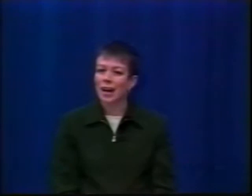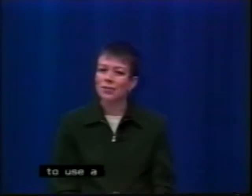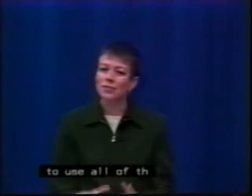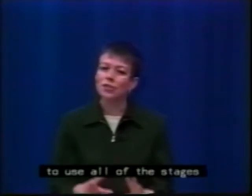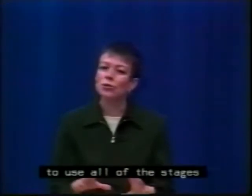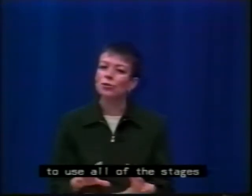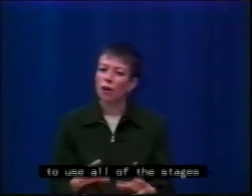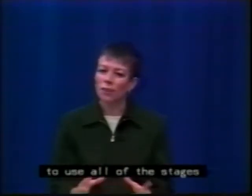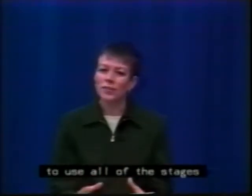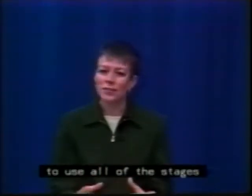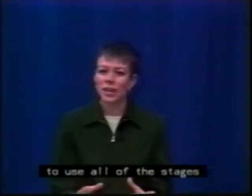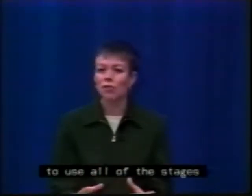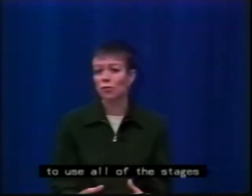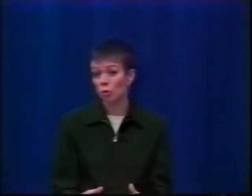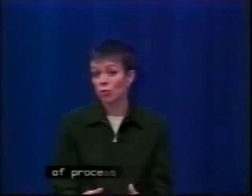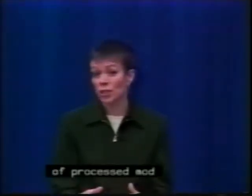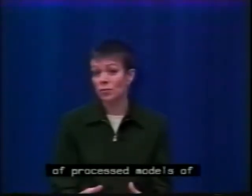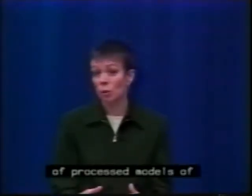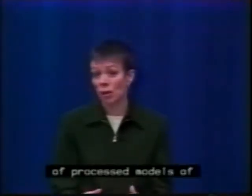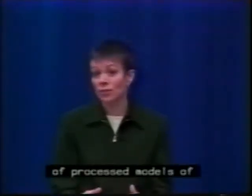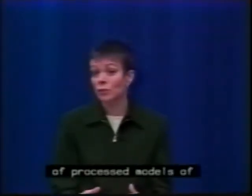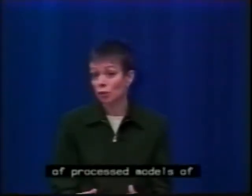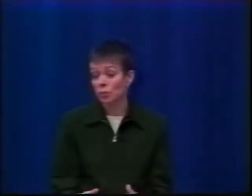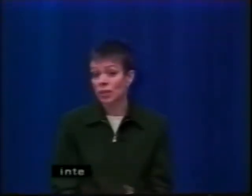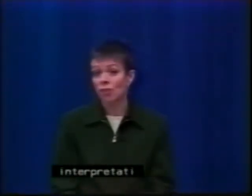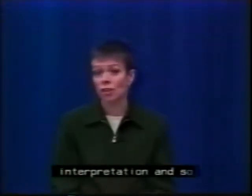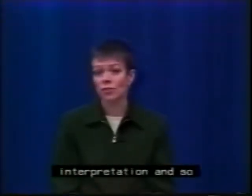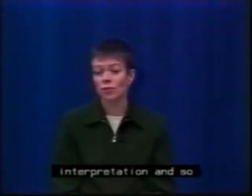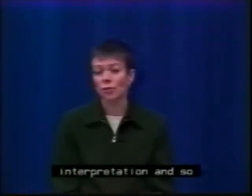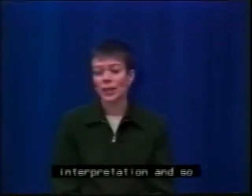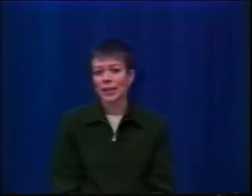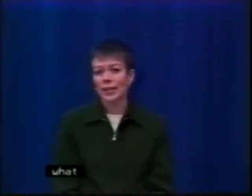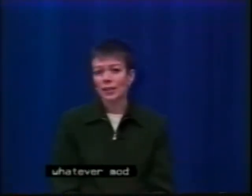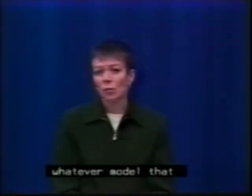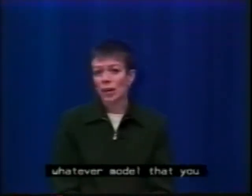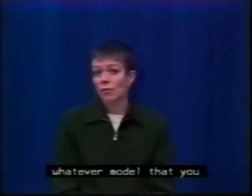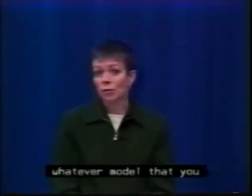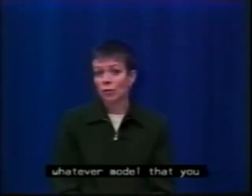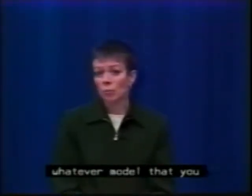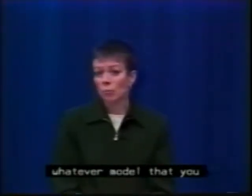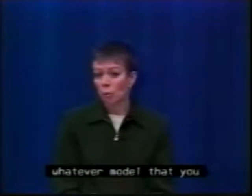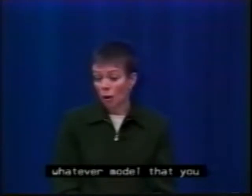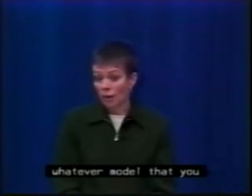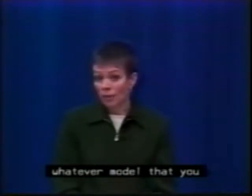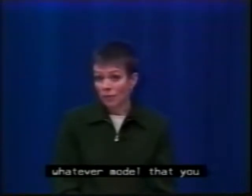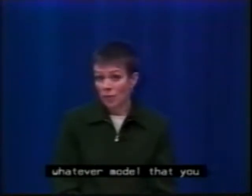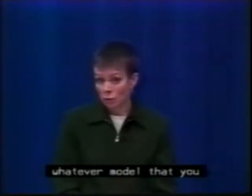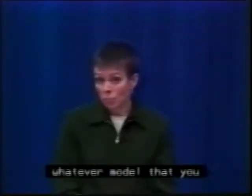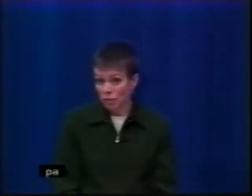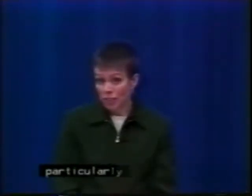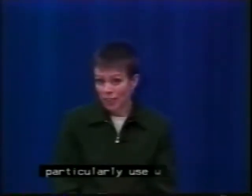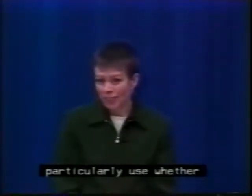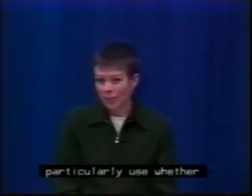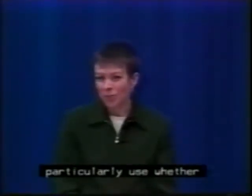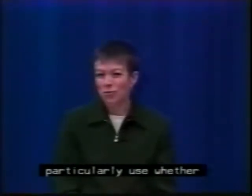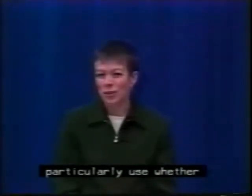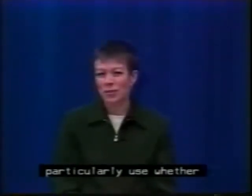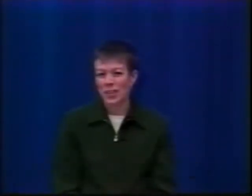allows us to use all of the stages of processed models of interpretation. And so whatever model that you particularly use, whether that's